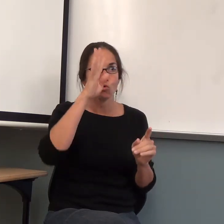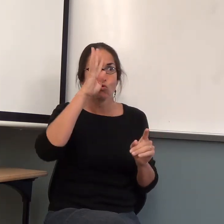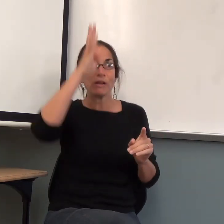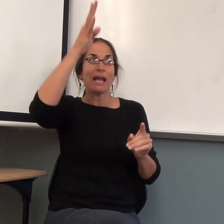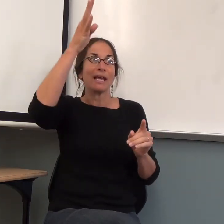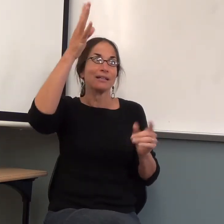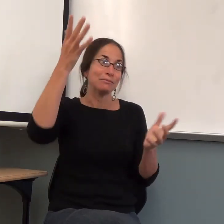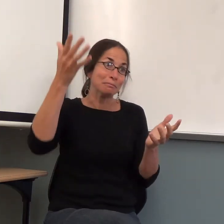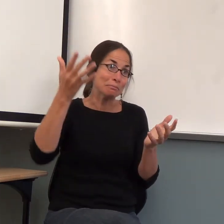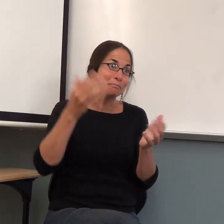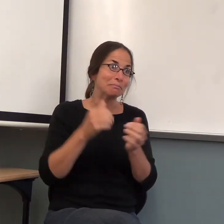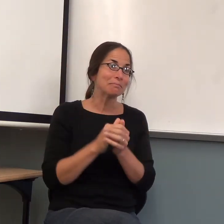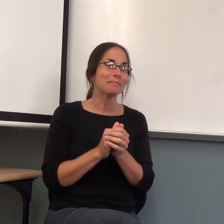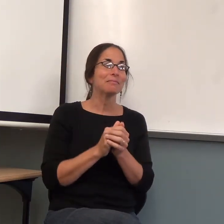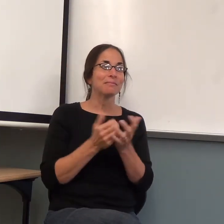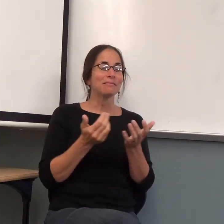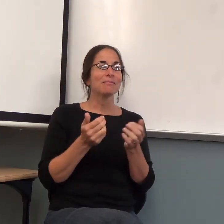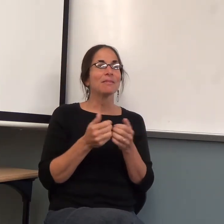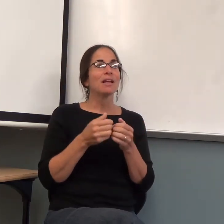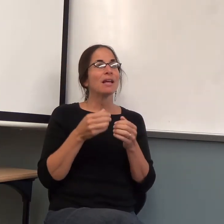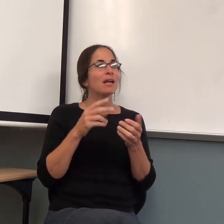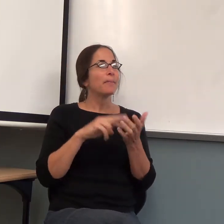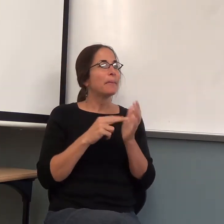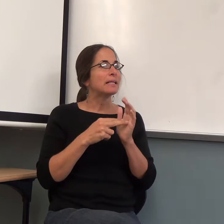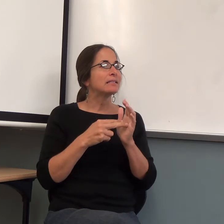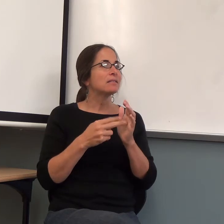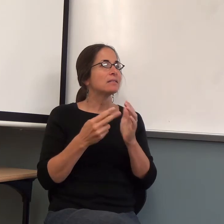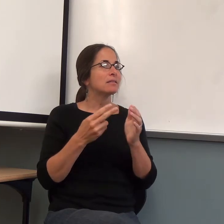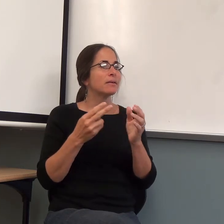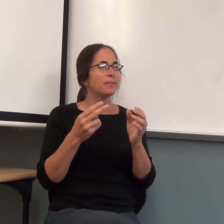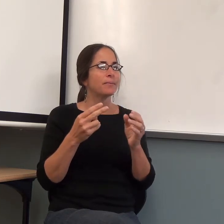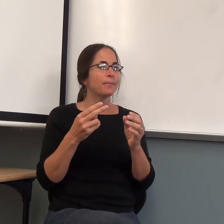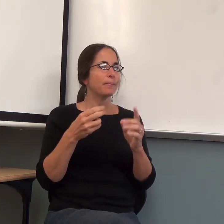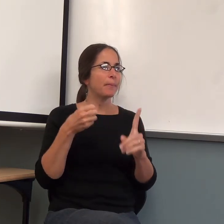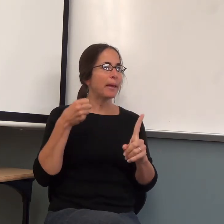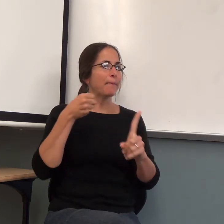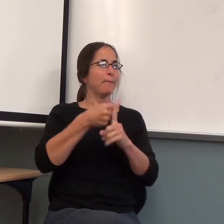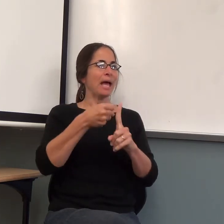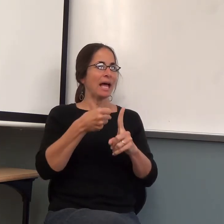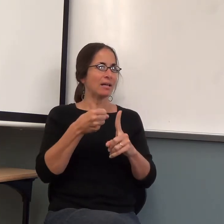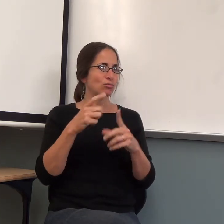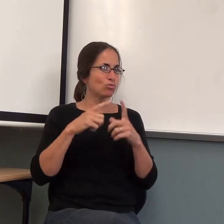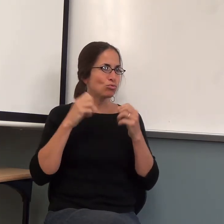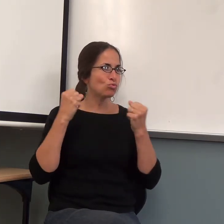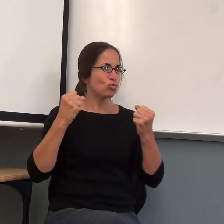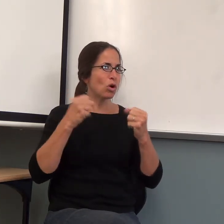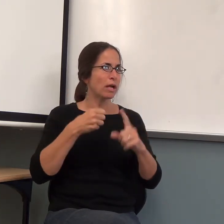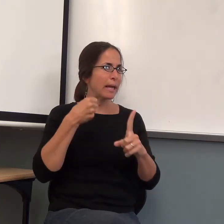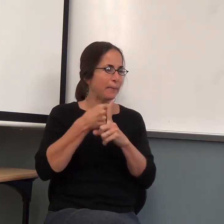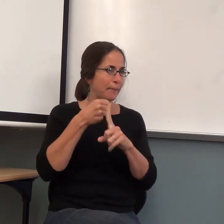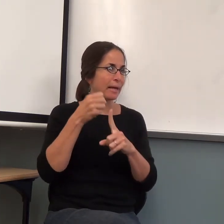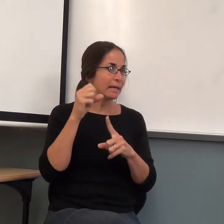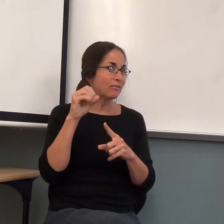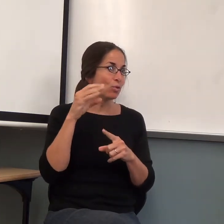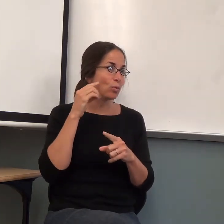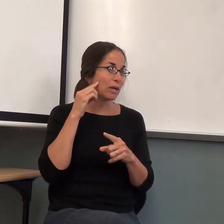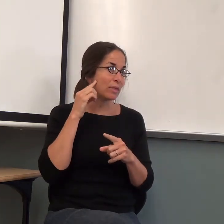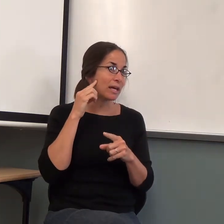think it also indicates an impactful statement. It's more of an impact when you hear the definition. How about